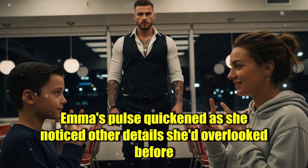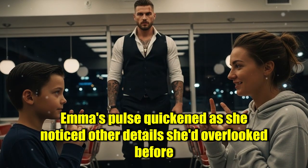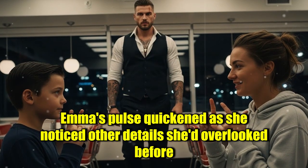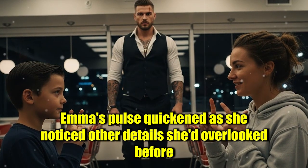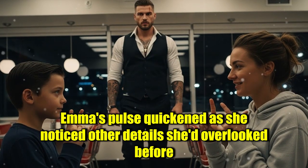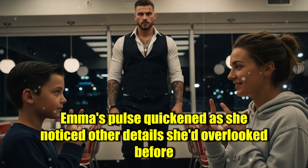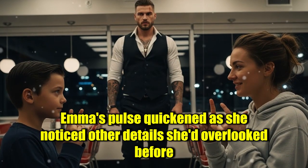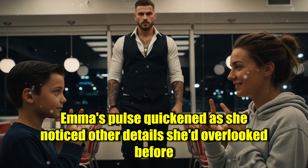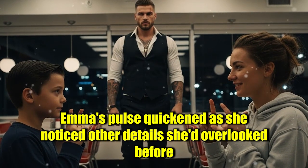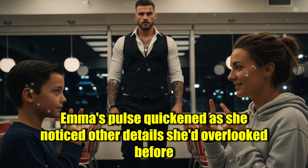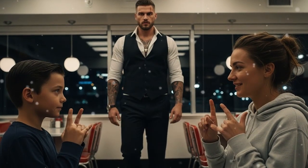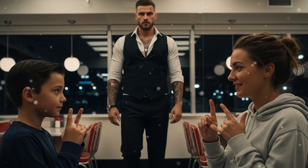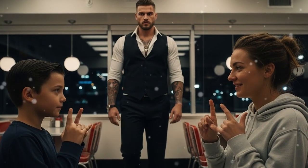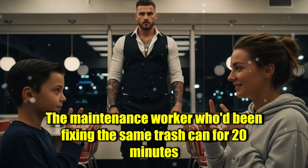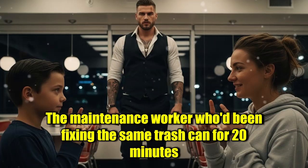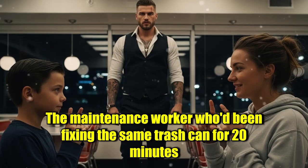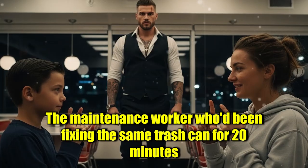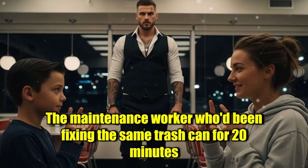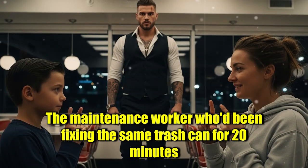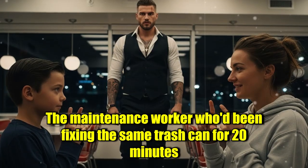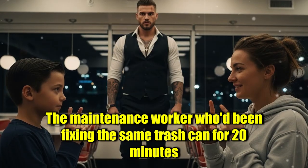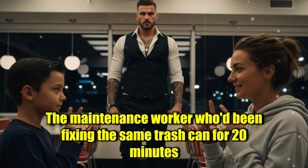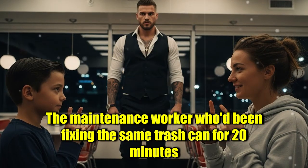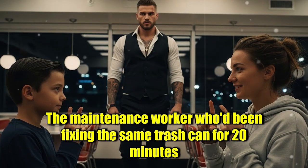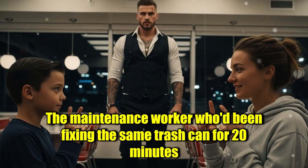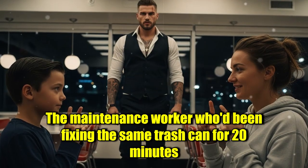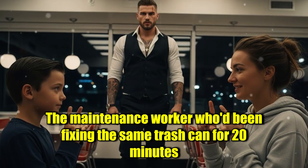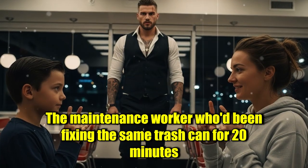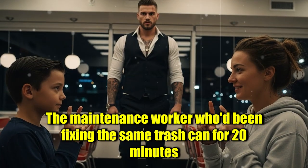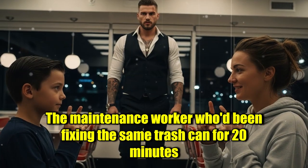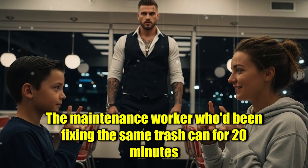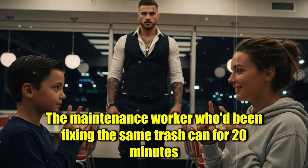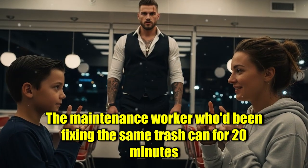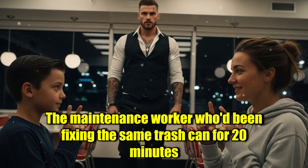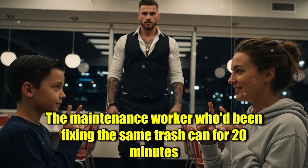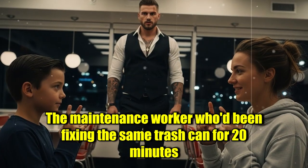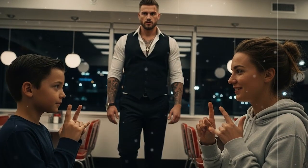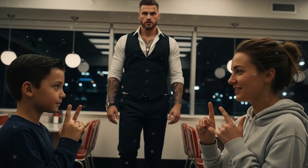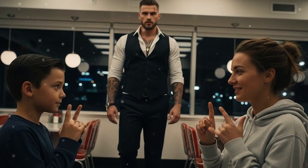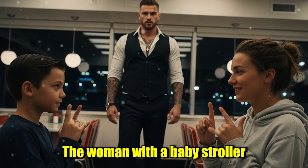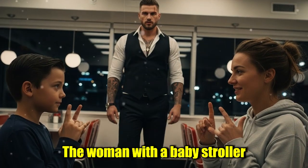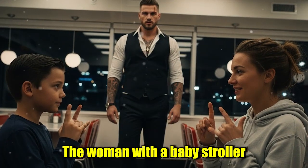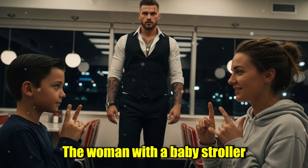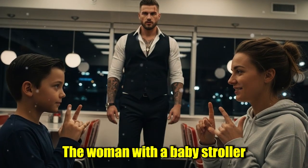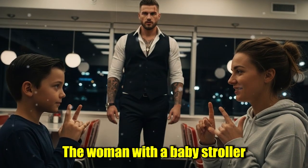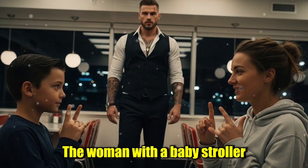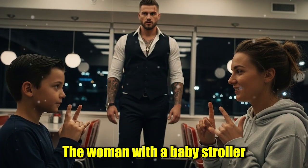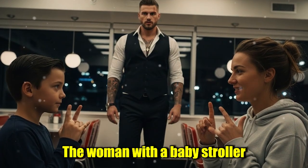details she'd overlooked before. The maintenance worker who'd been fixing the same trash can for 20 minutes, the woman with the baby stroller